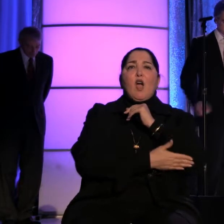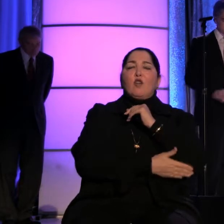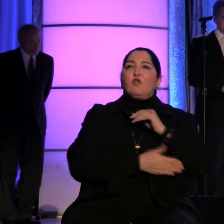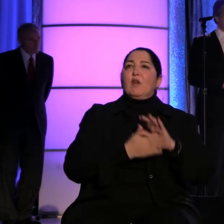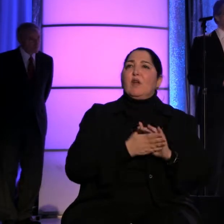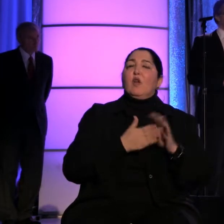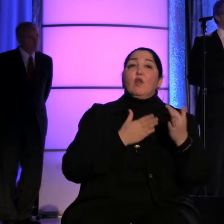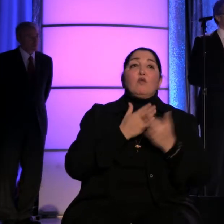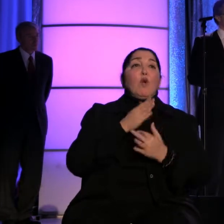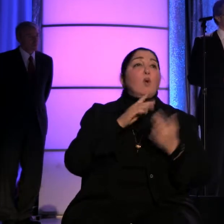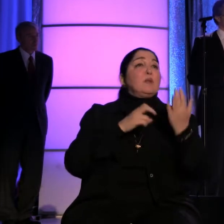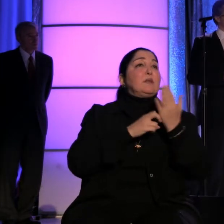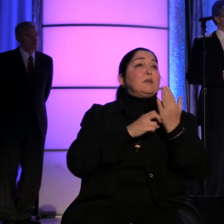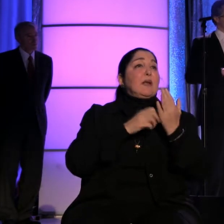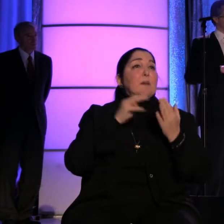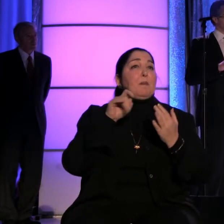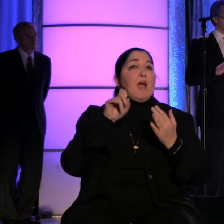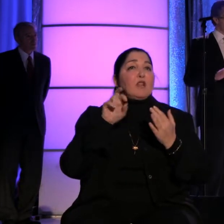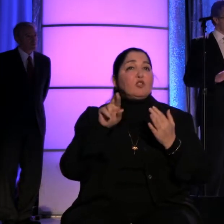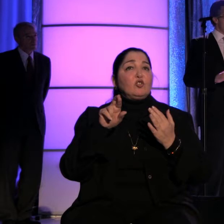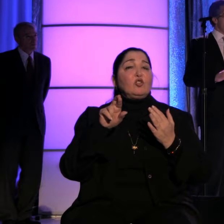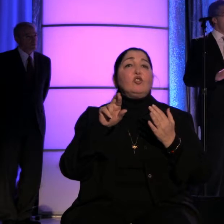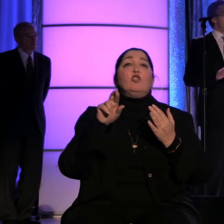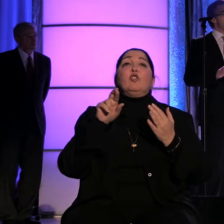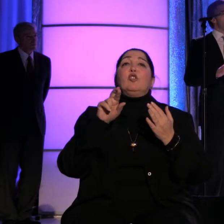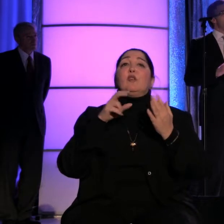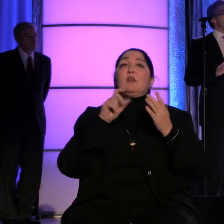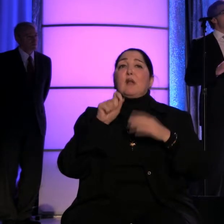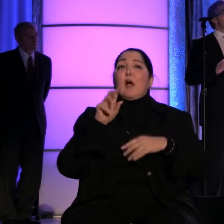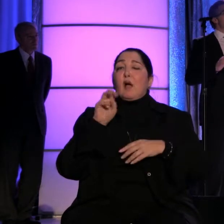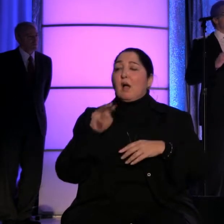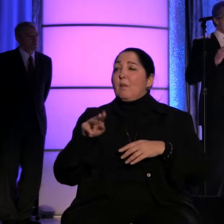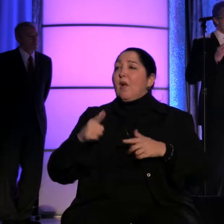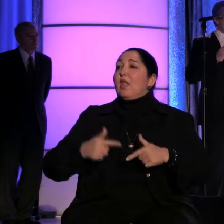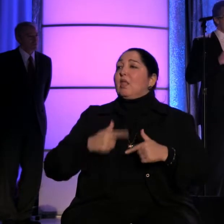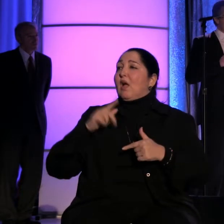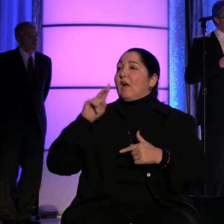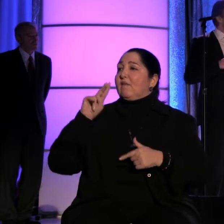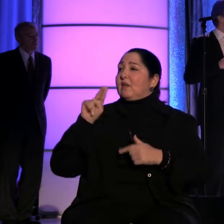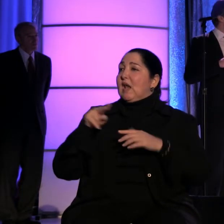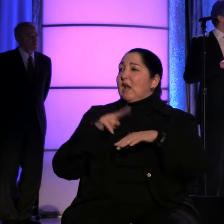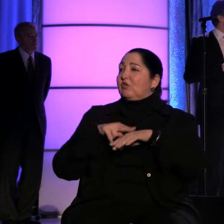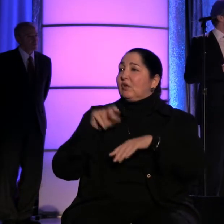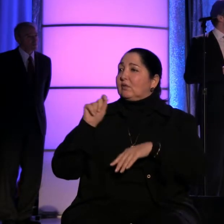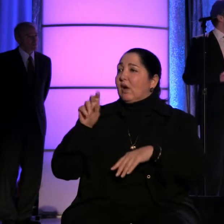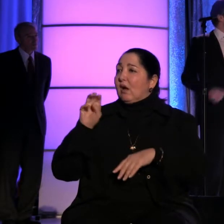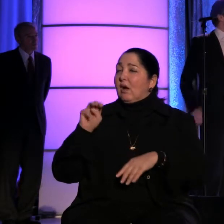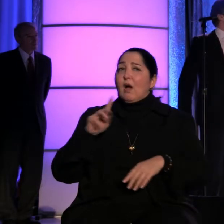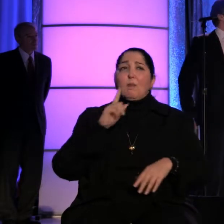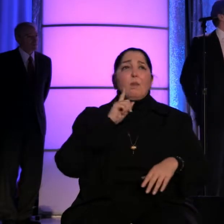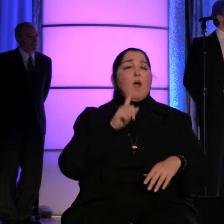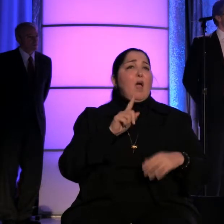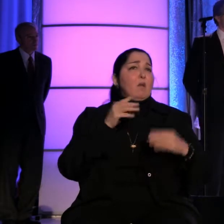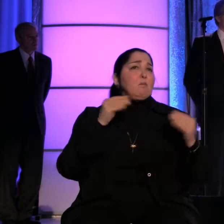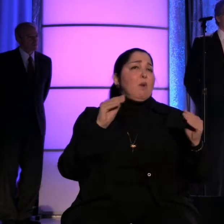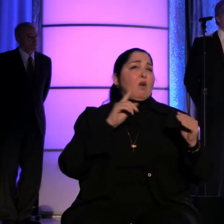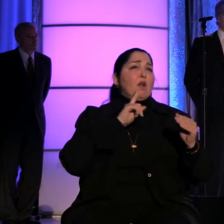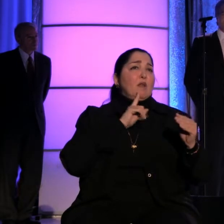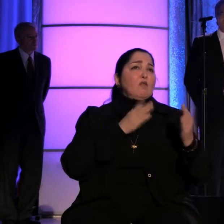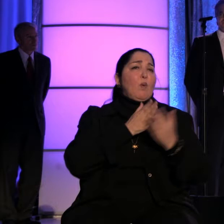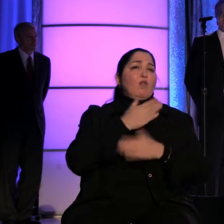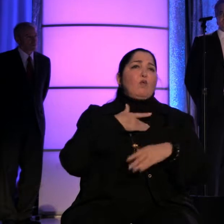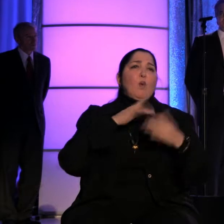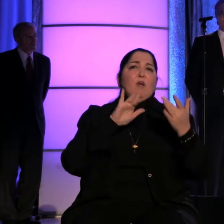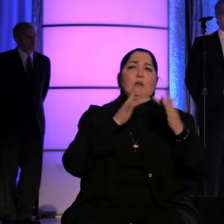via Ticketmaster.com and LiveNation.com. One of the areas we really focus on, and it's where marketing is going today, is our